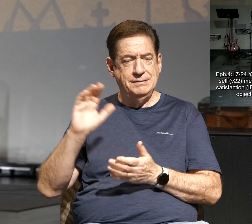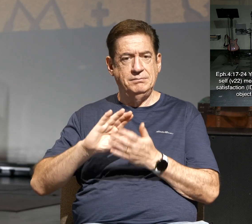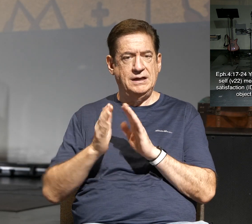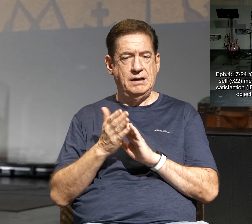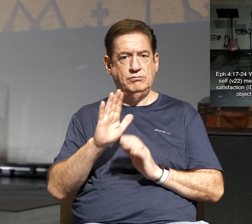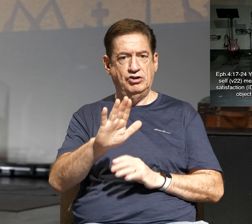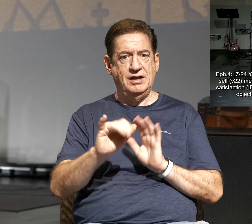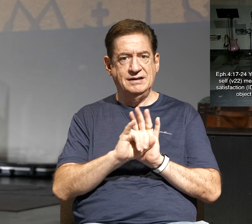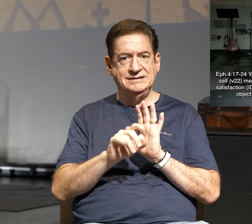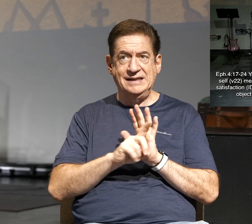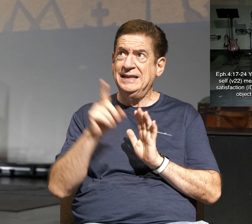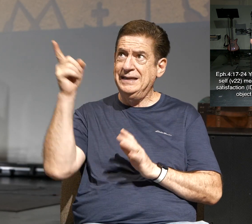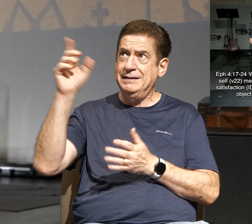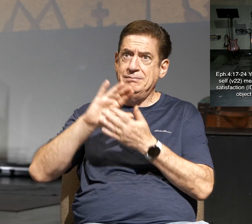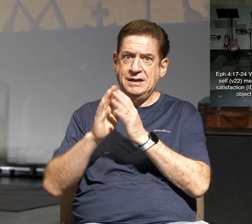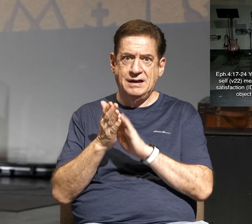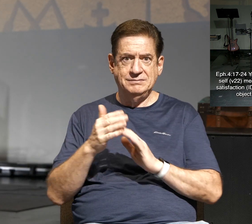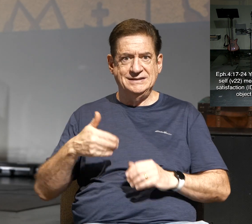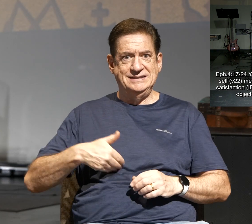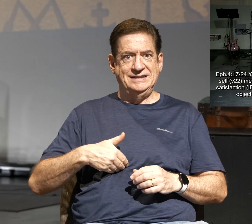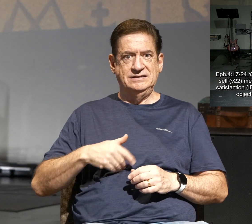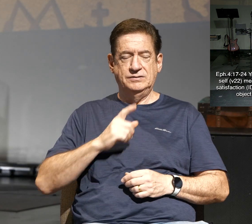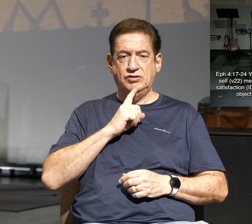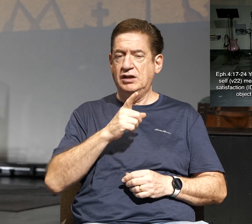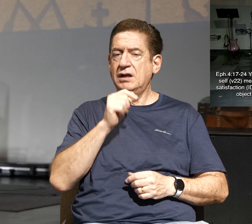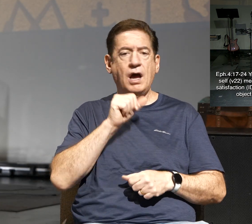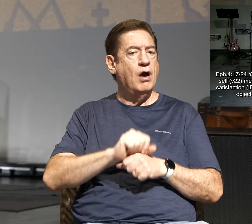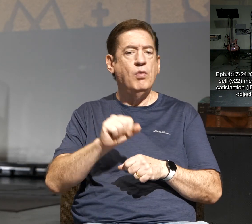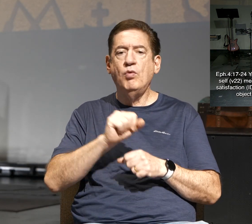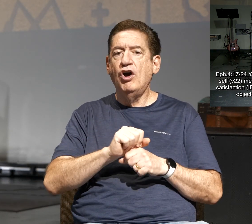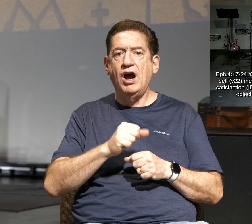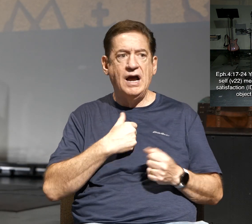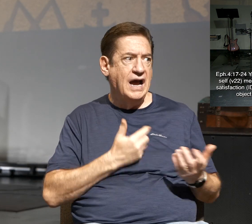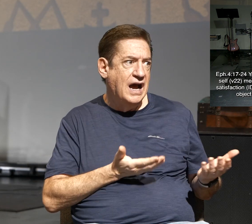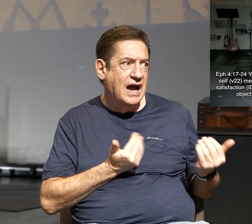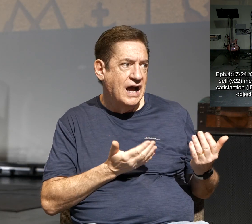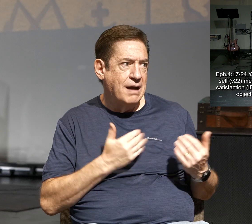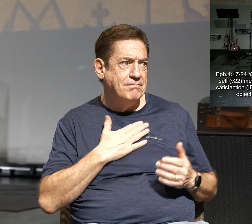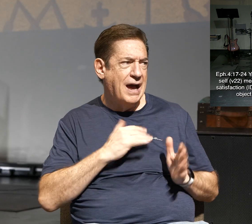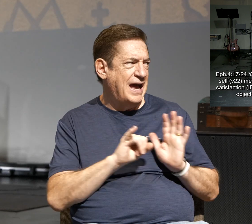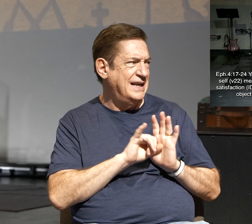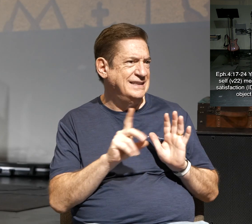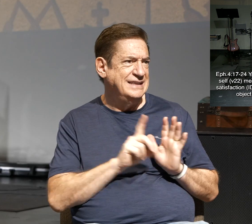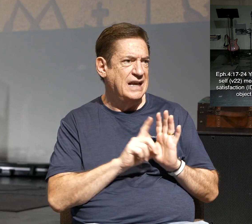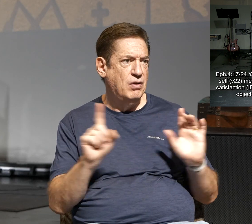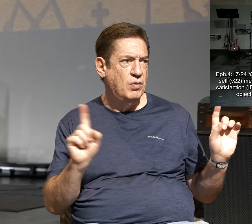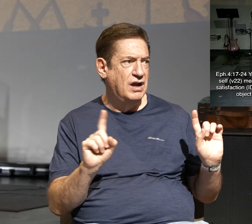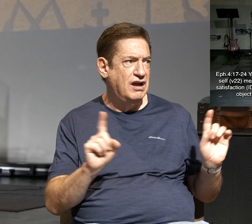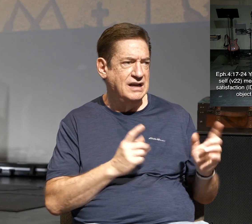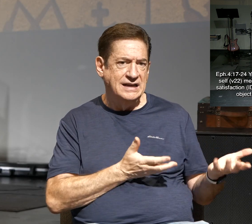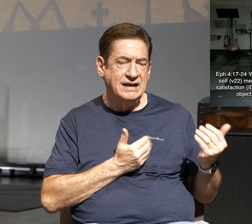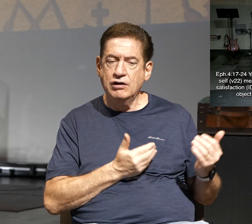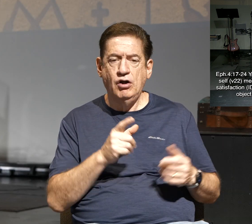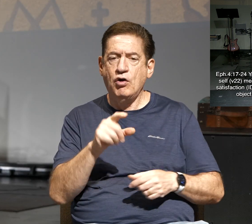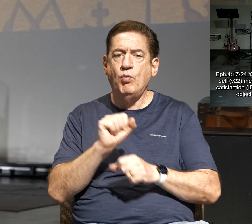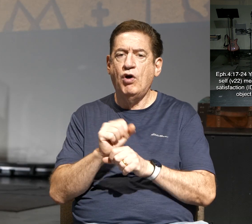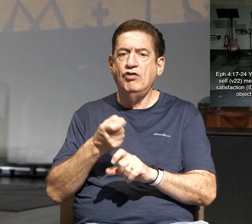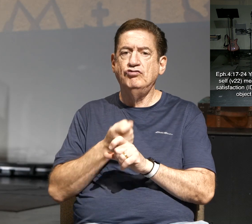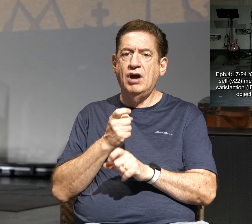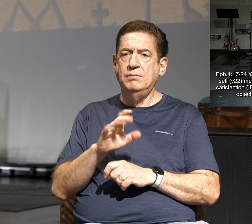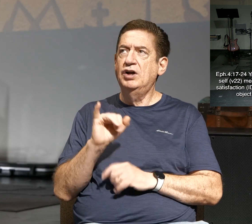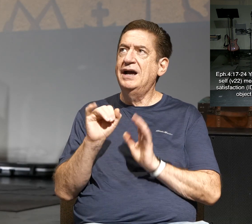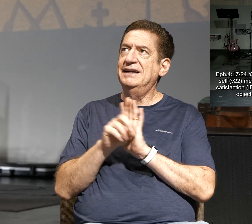your identity. So you're not working for your identity, but you're working from your identity in Christ,